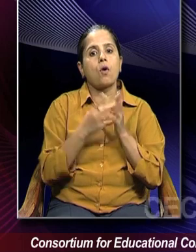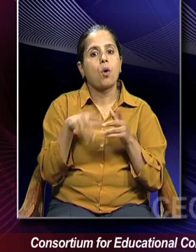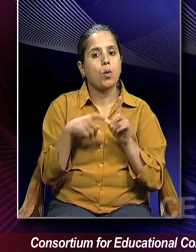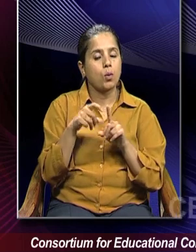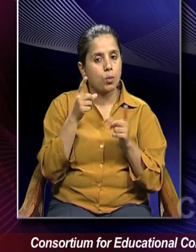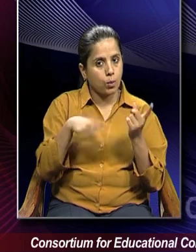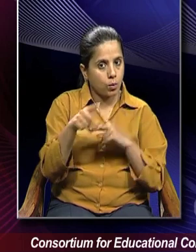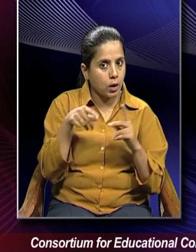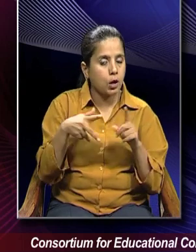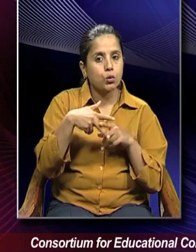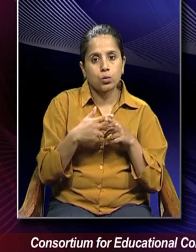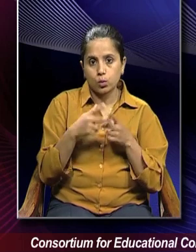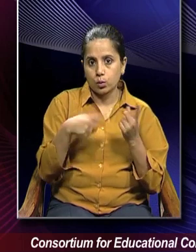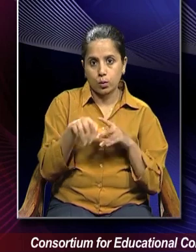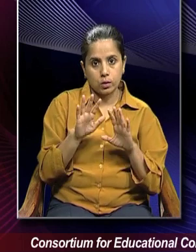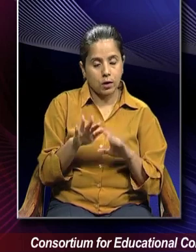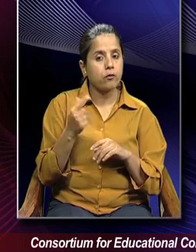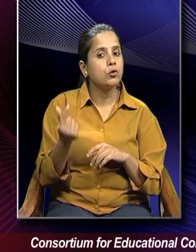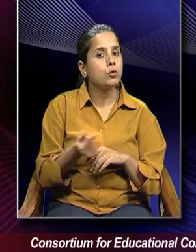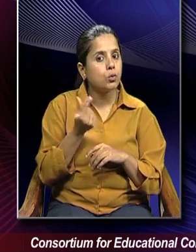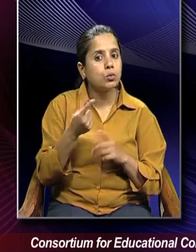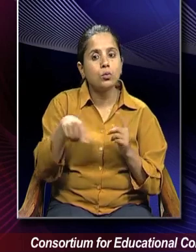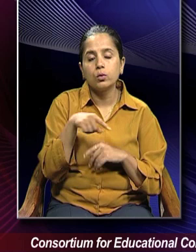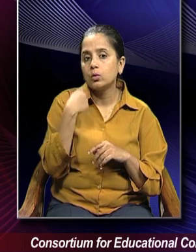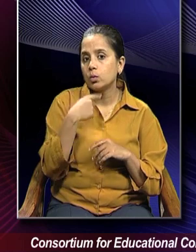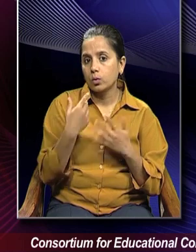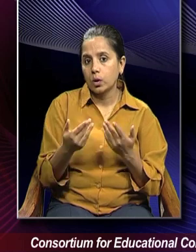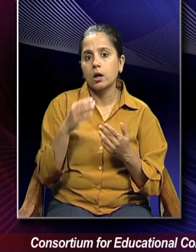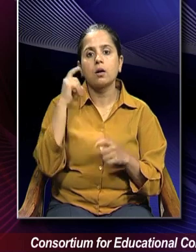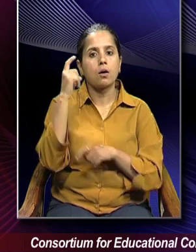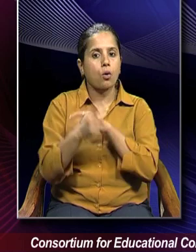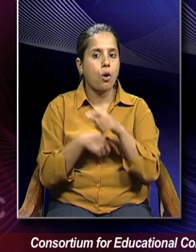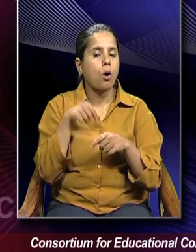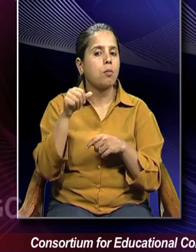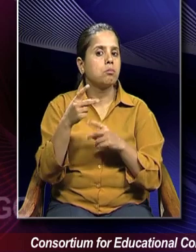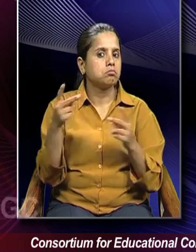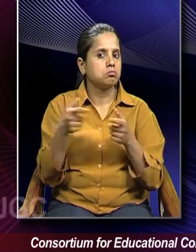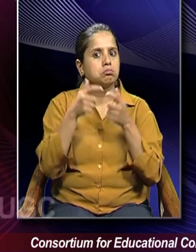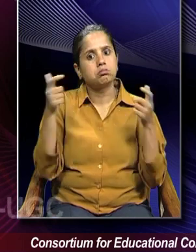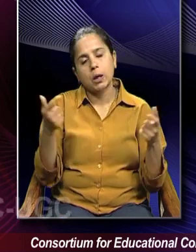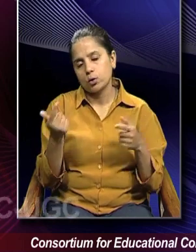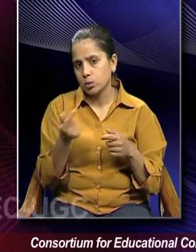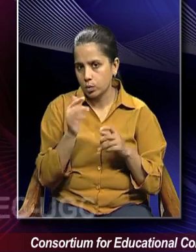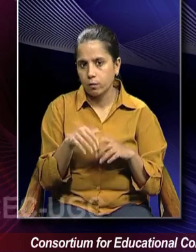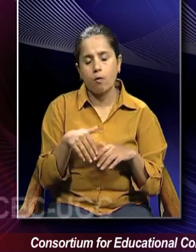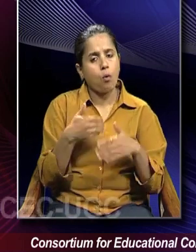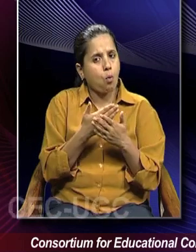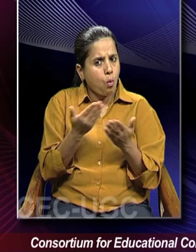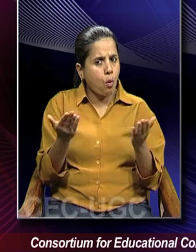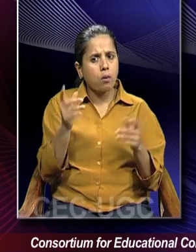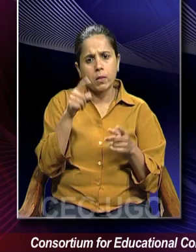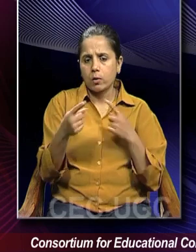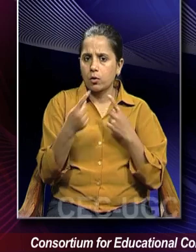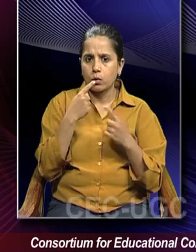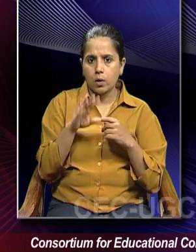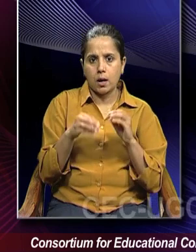another important tool which is being used by corporate entities at large, Everybody talks